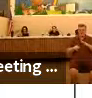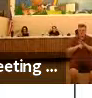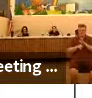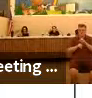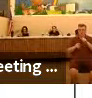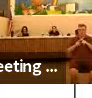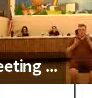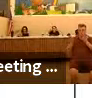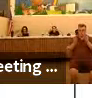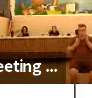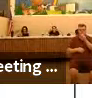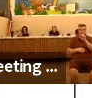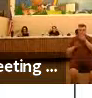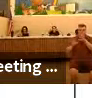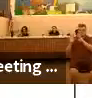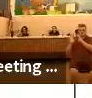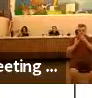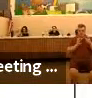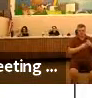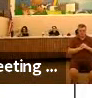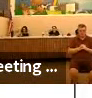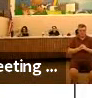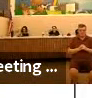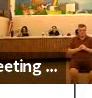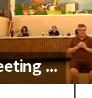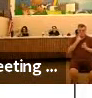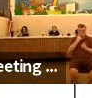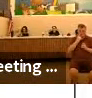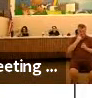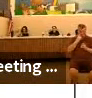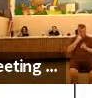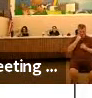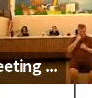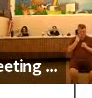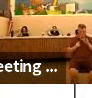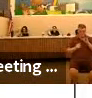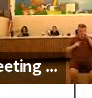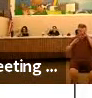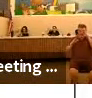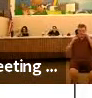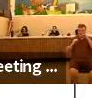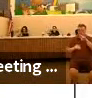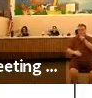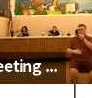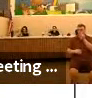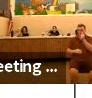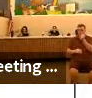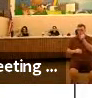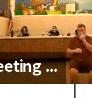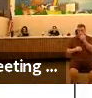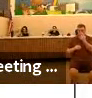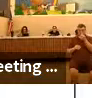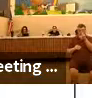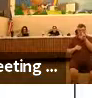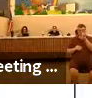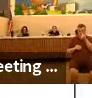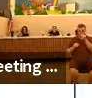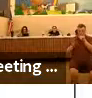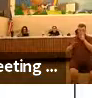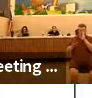serve this subdivision. It is expected that this 113 lot subdivision will be developed